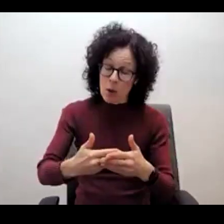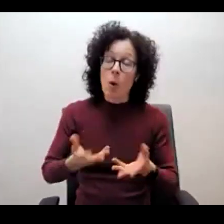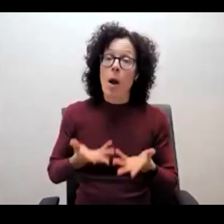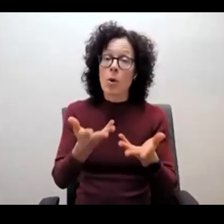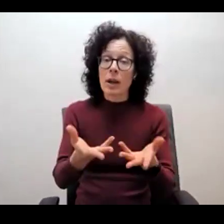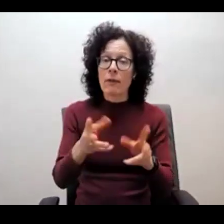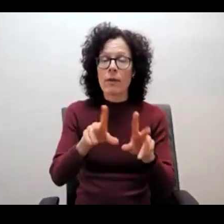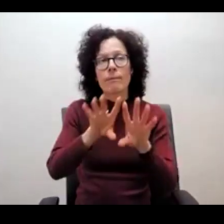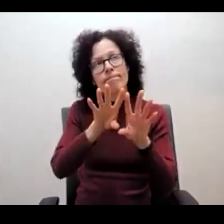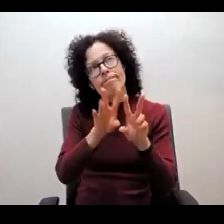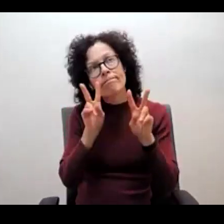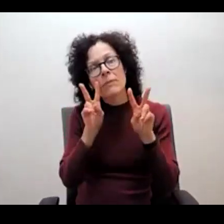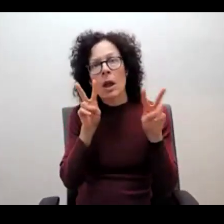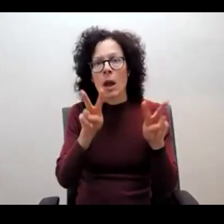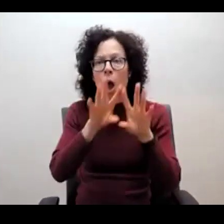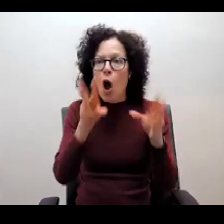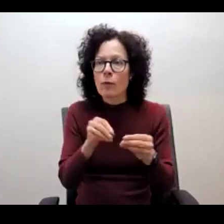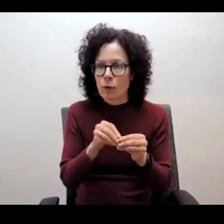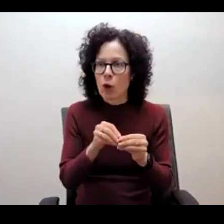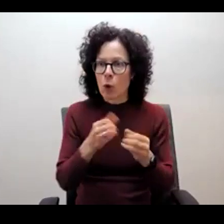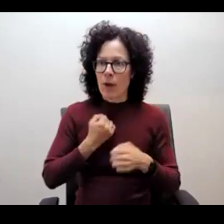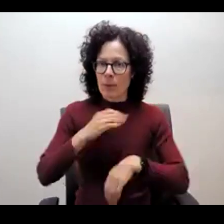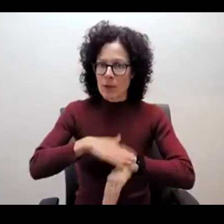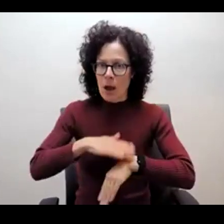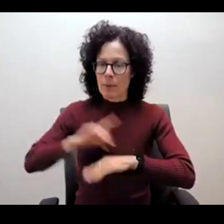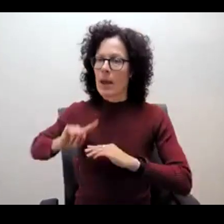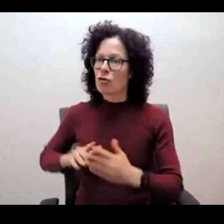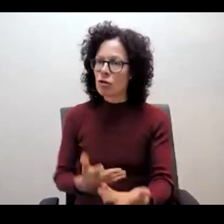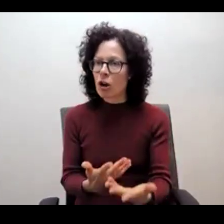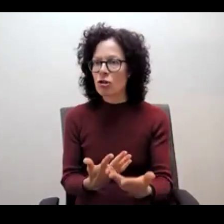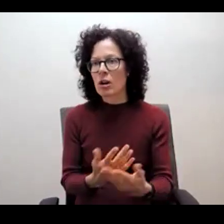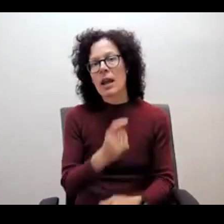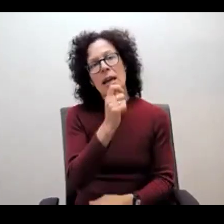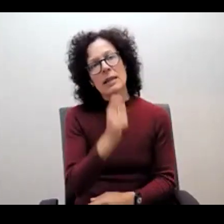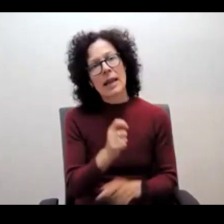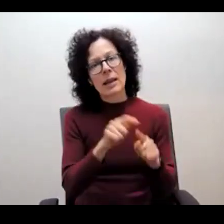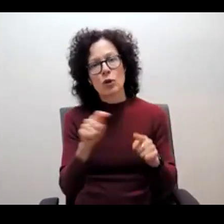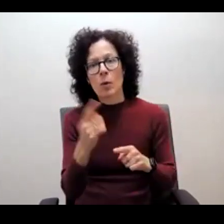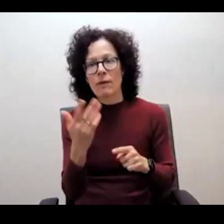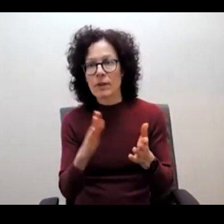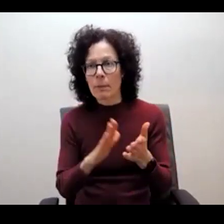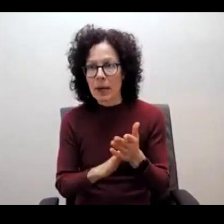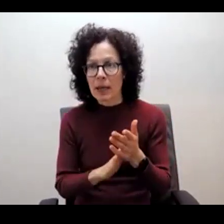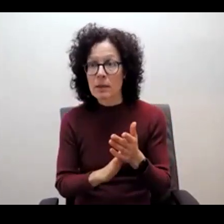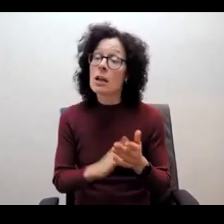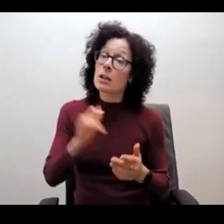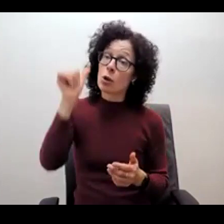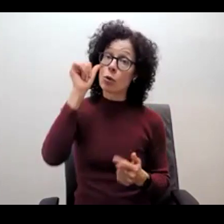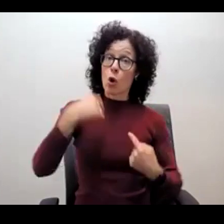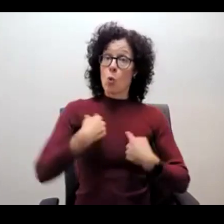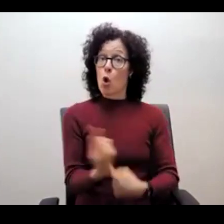think roughly 10-15 minutes introduction so that you know who you're in the room with and where I'm coming